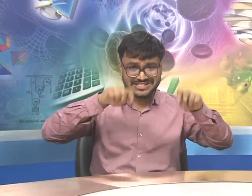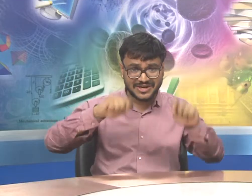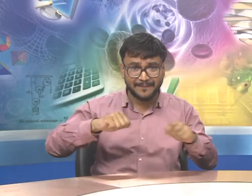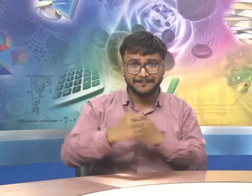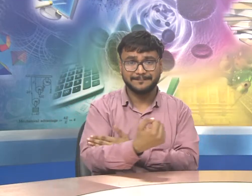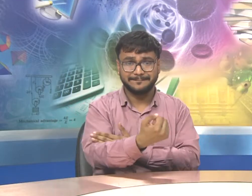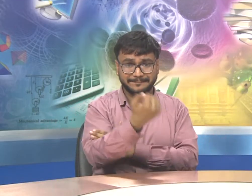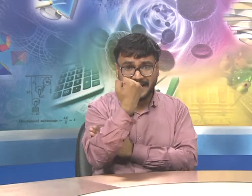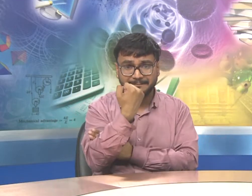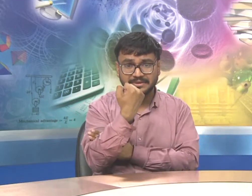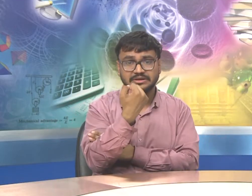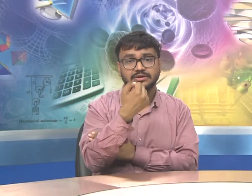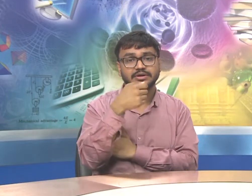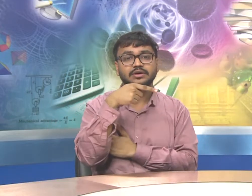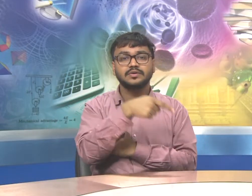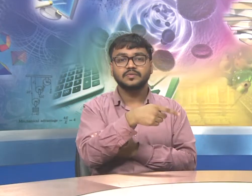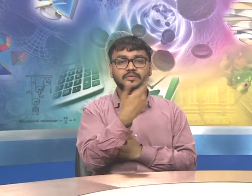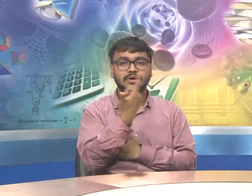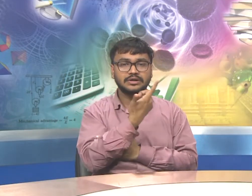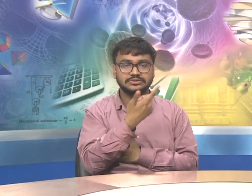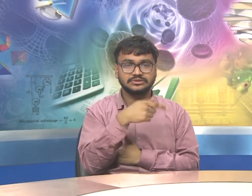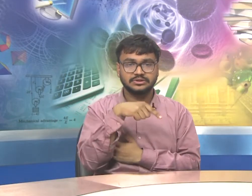The Supreme Court